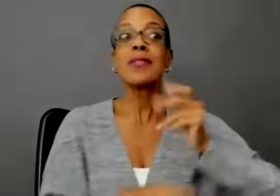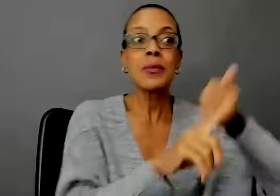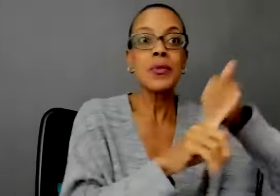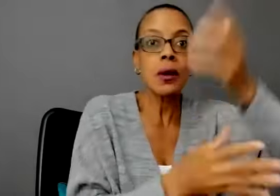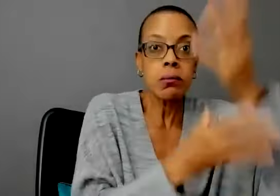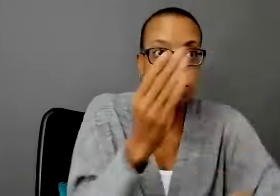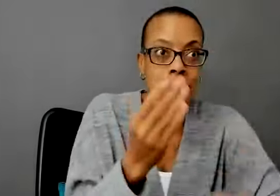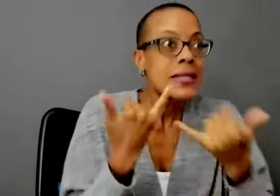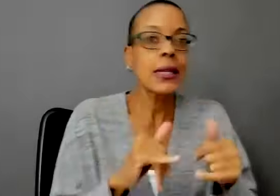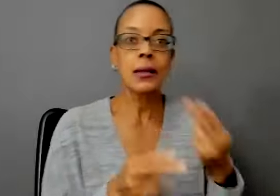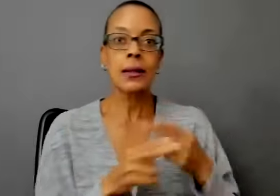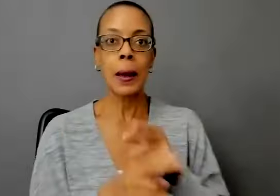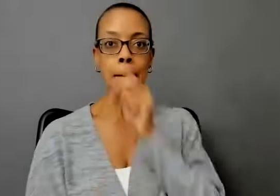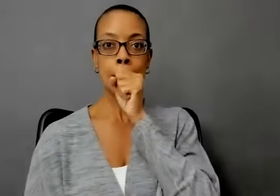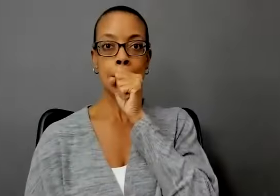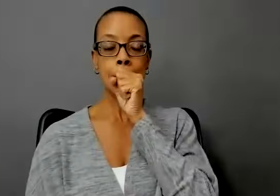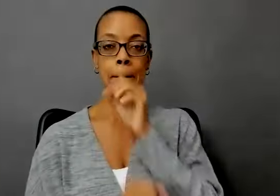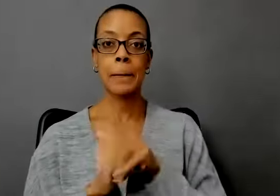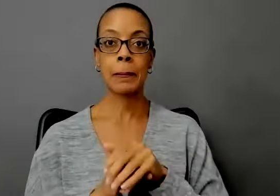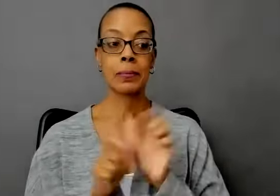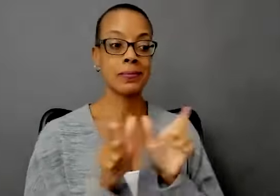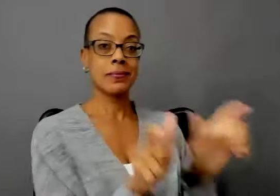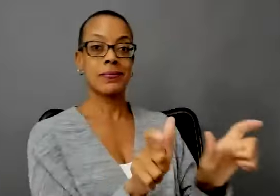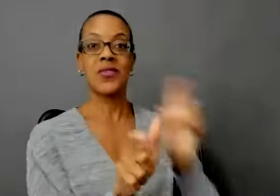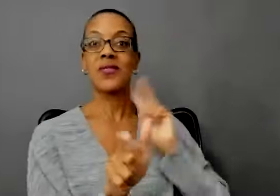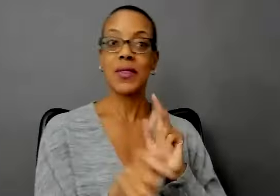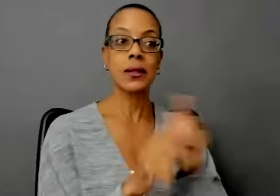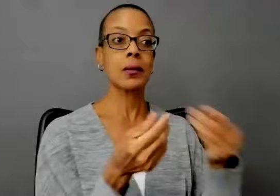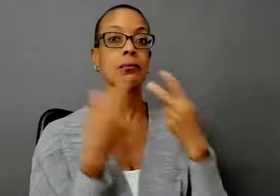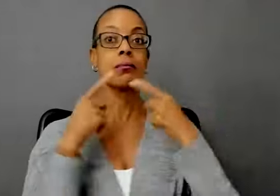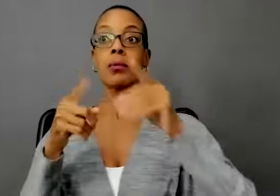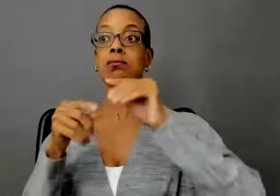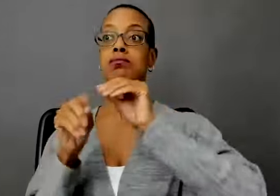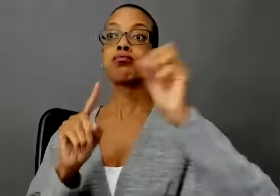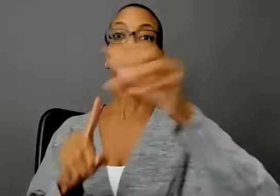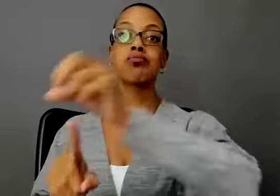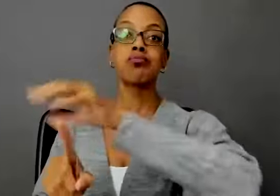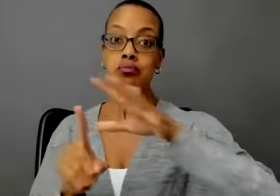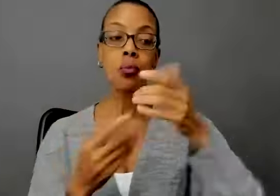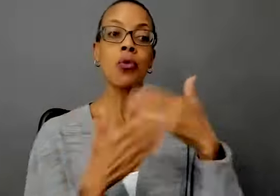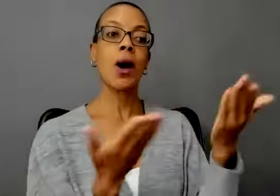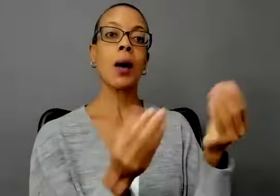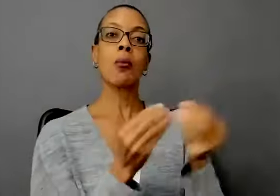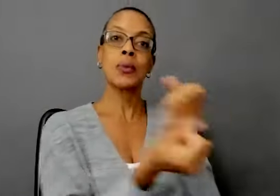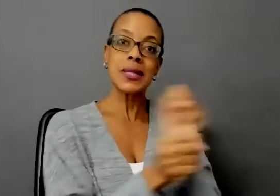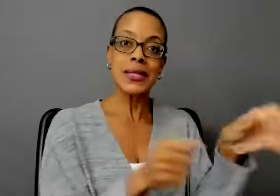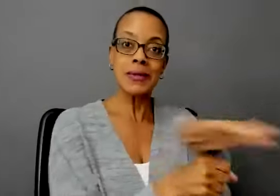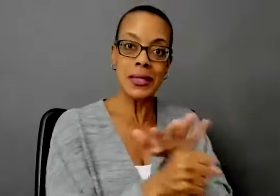Again, by shielding survivors from public exposure, they can create safer spaces for survivors to focus on their healing and recovery